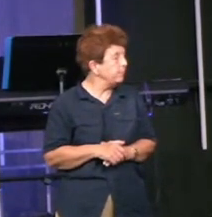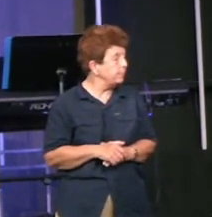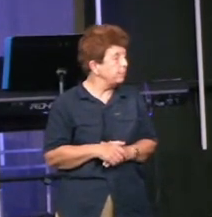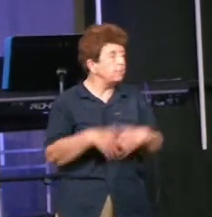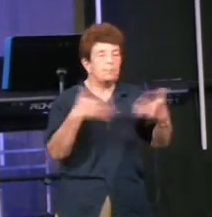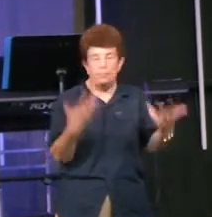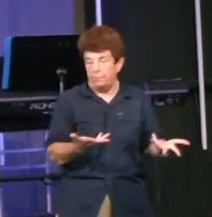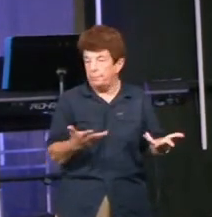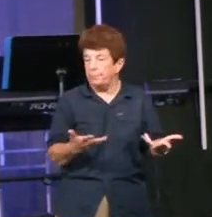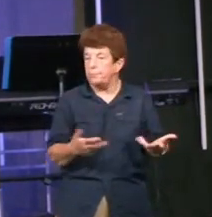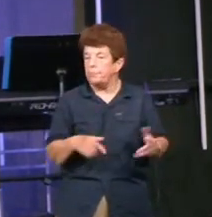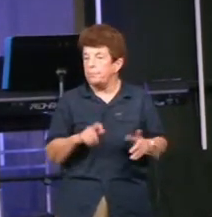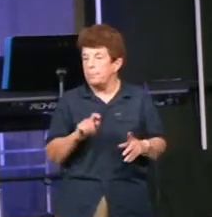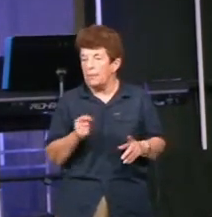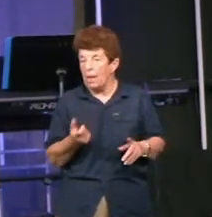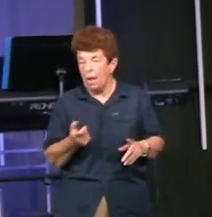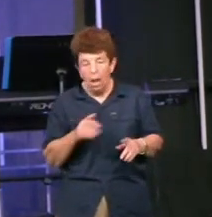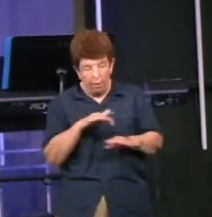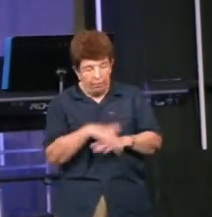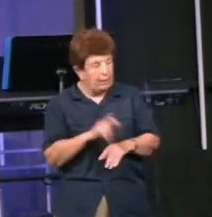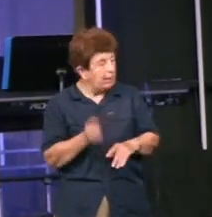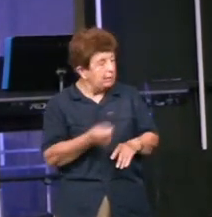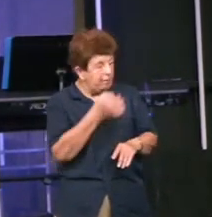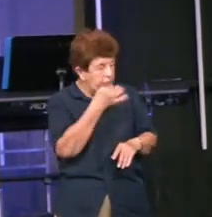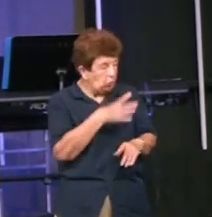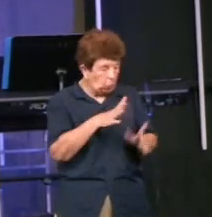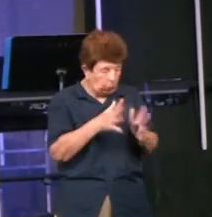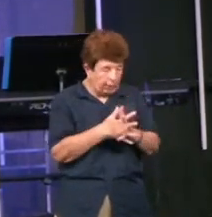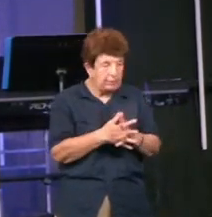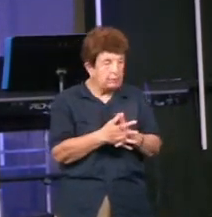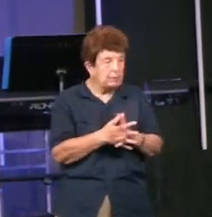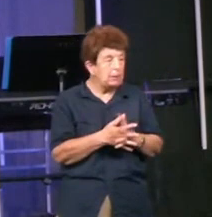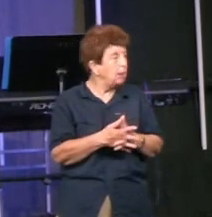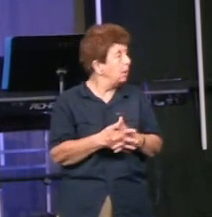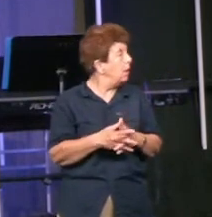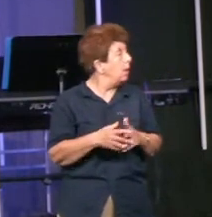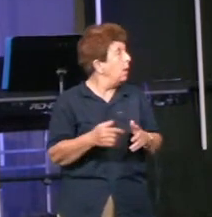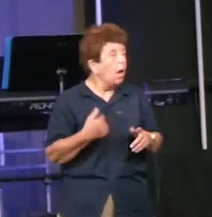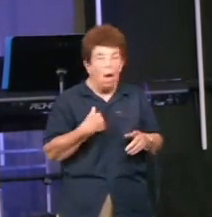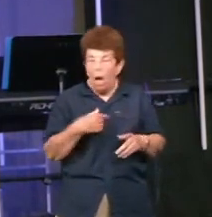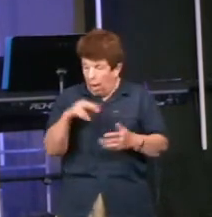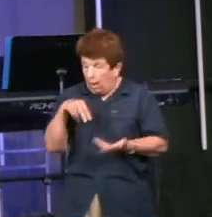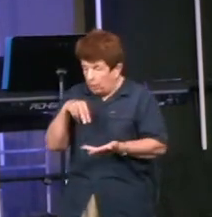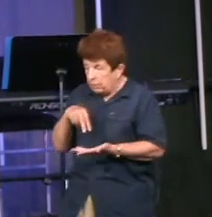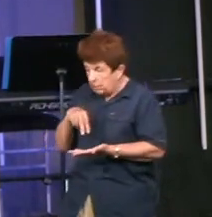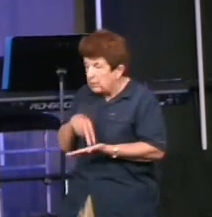And so over the next couple of weeks, we're going to embark through a series. See, I could get up here, you